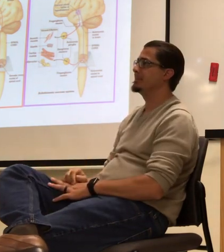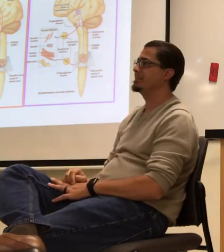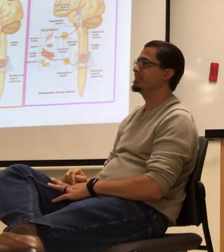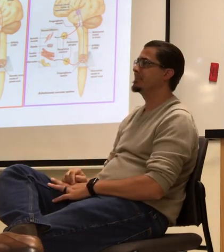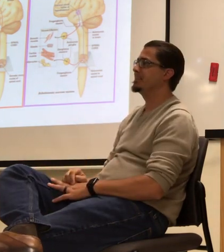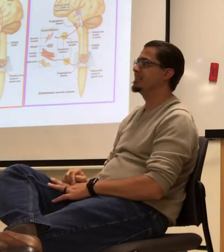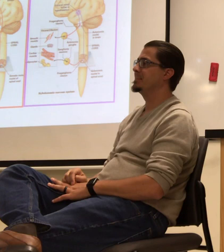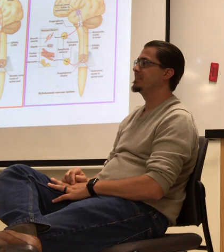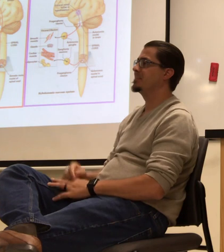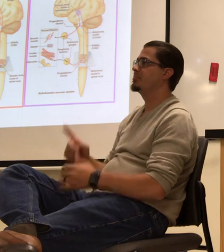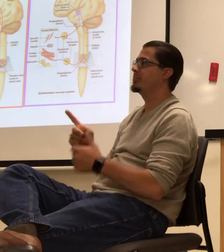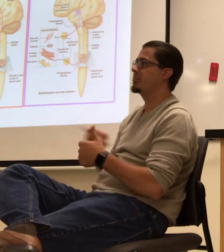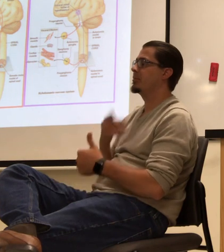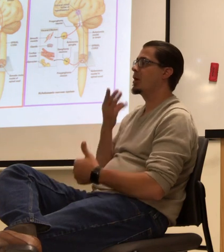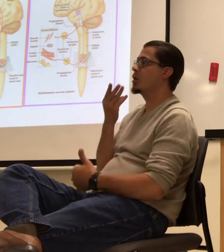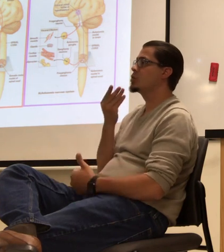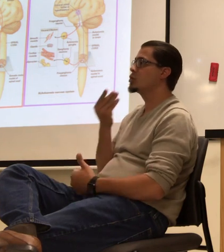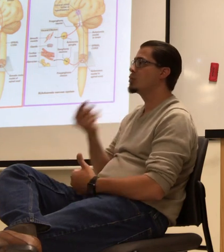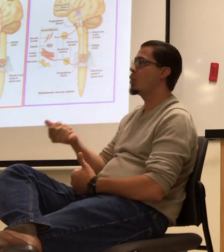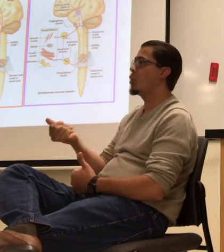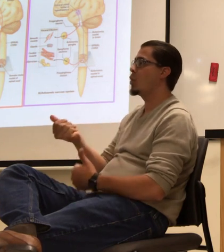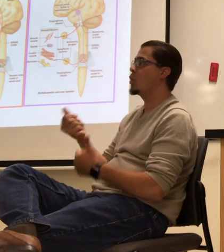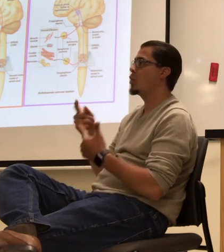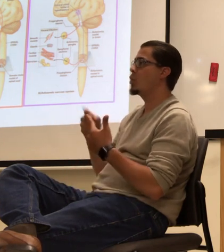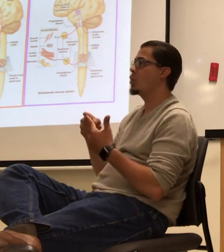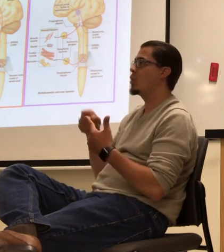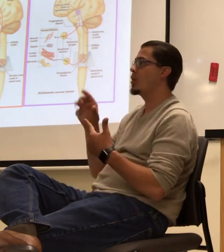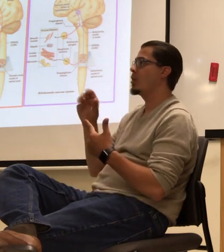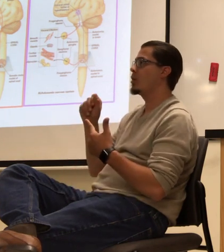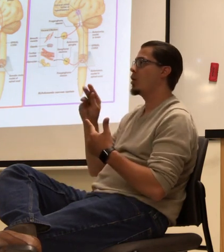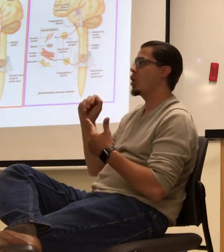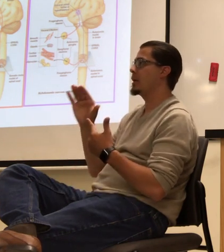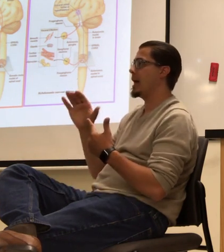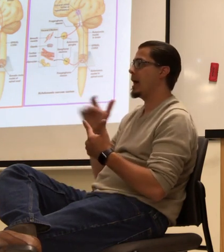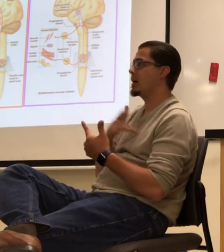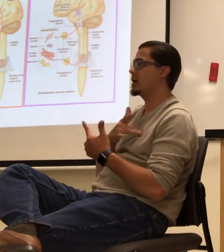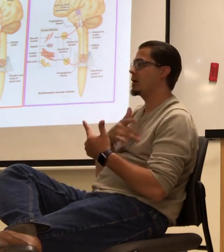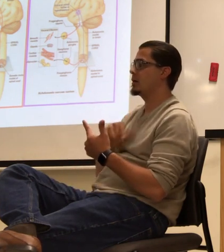so smooth and cardiac muscle,